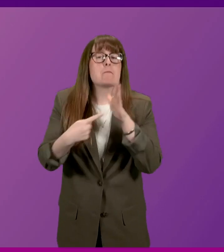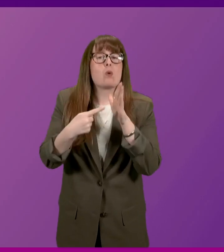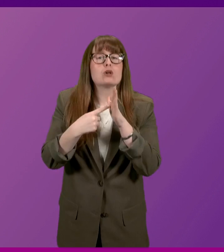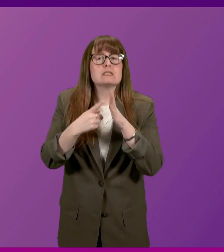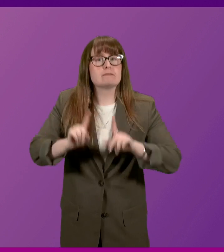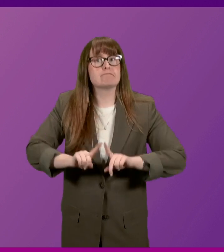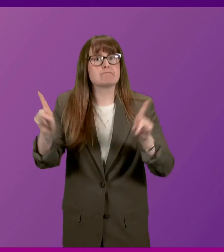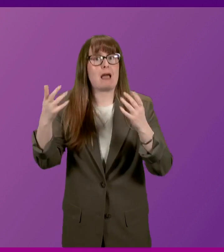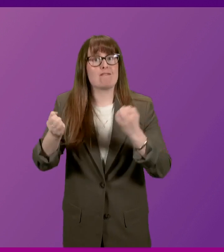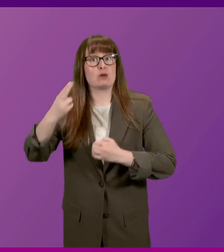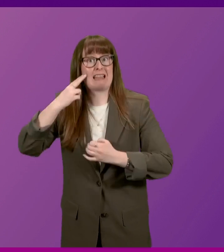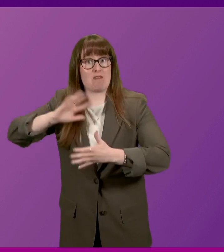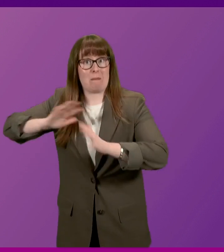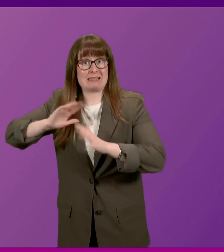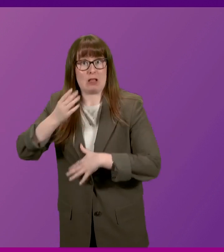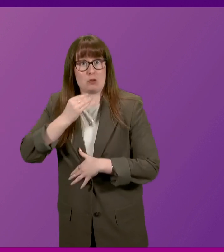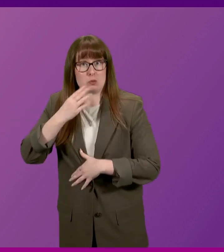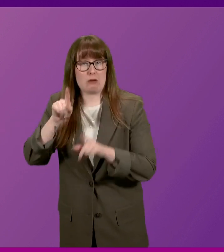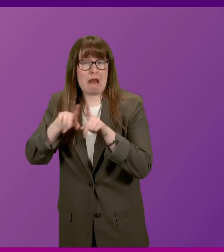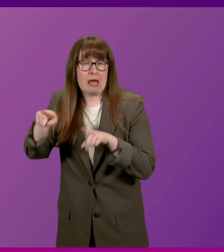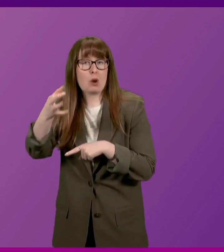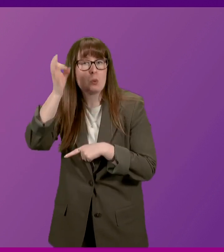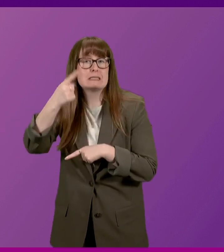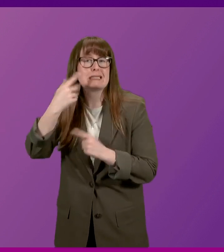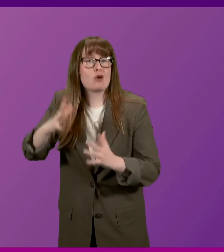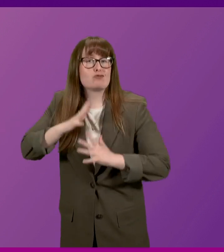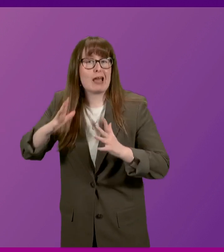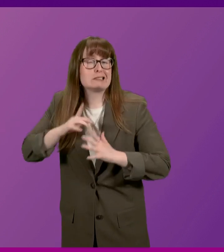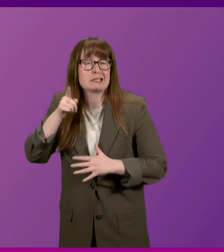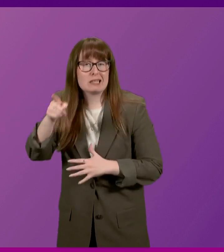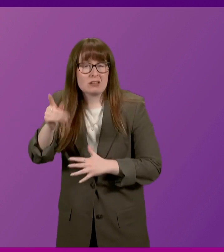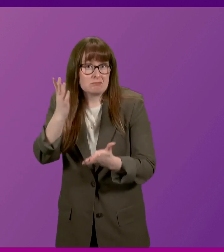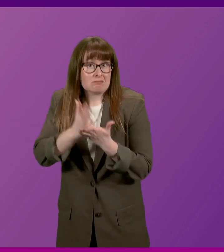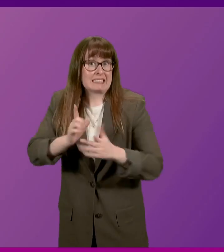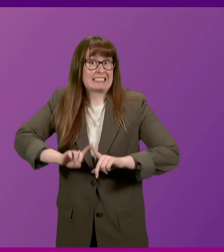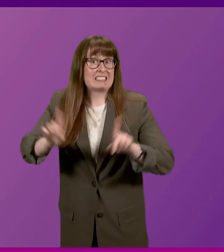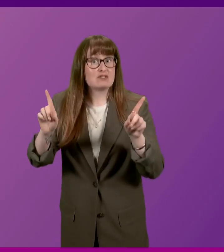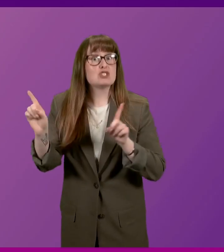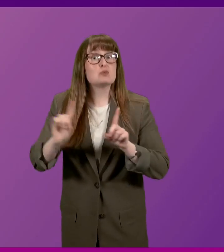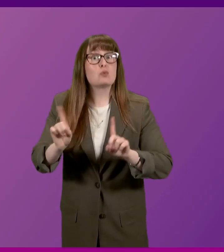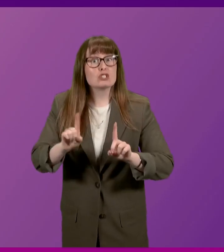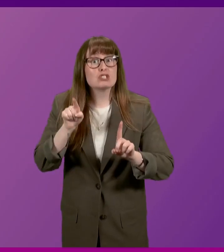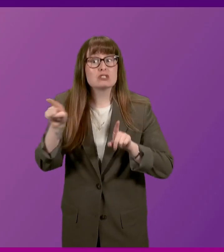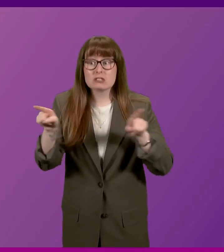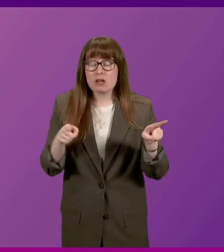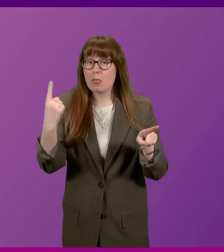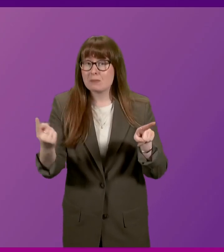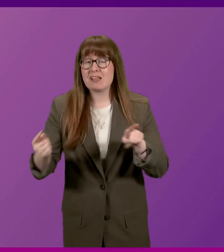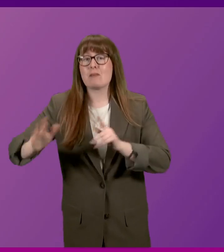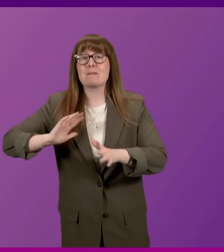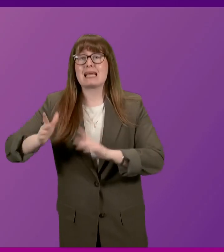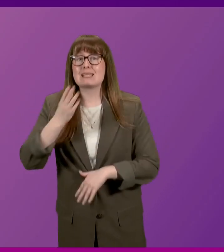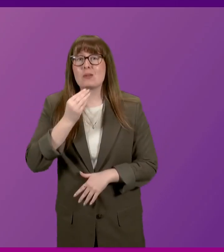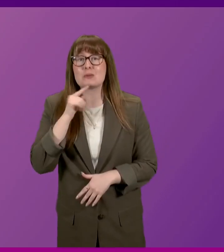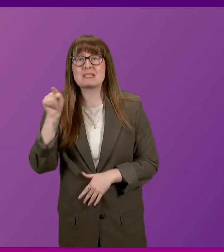deaf BSL users is, as Lucy is trying to stress there, really, is that because there are BSL users,